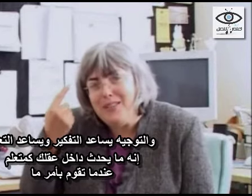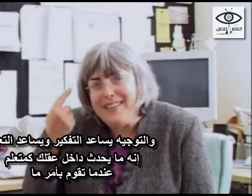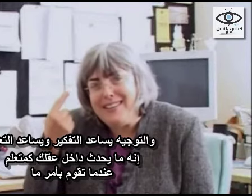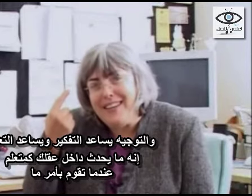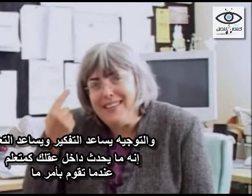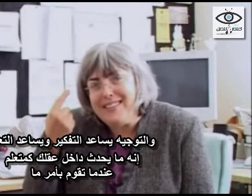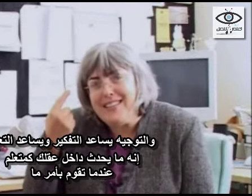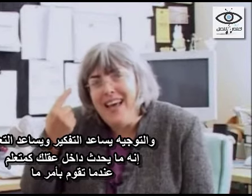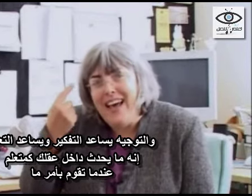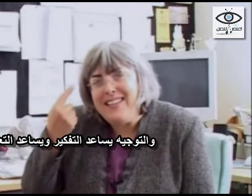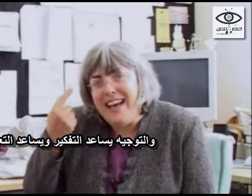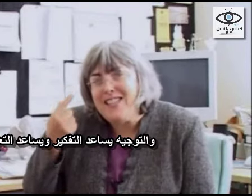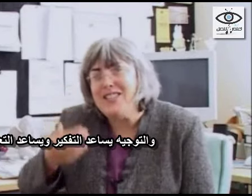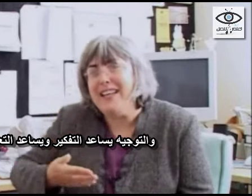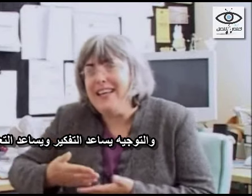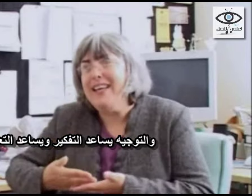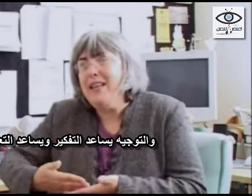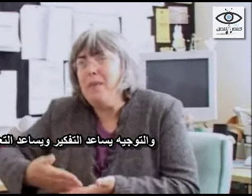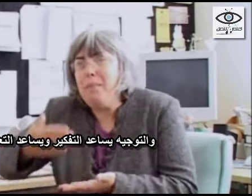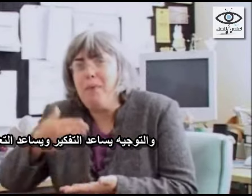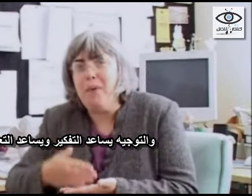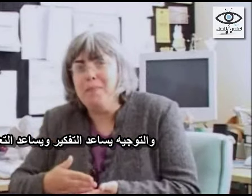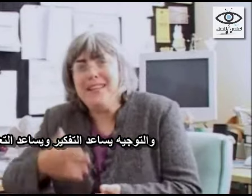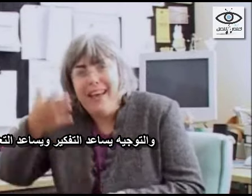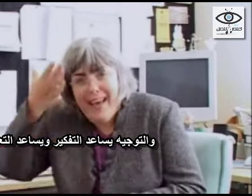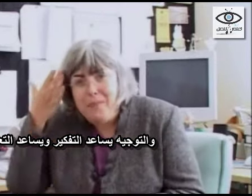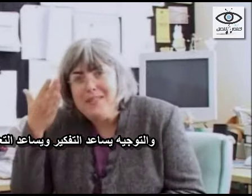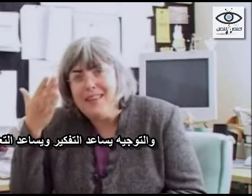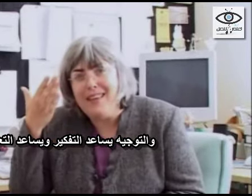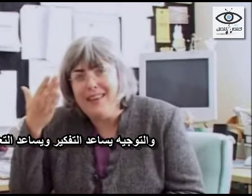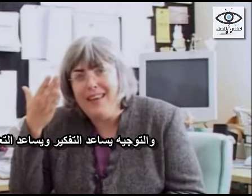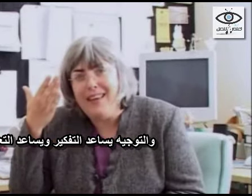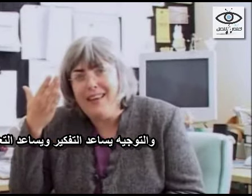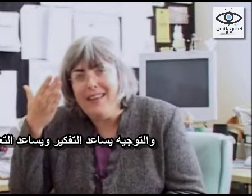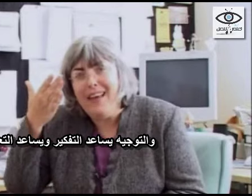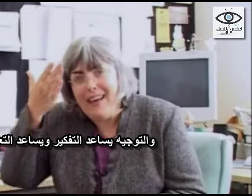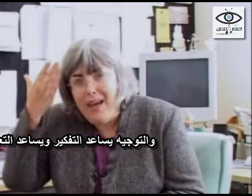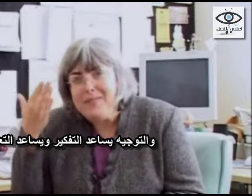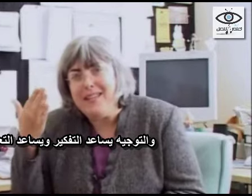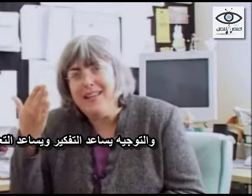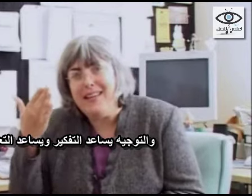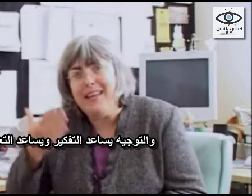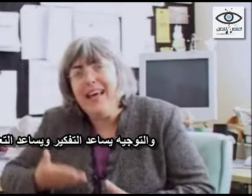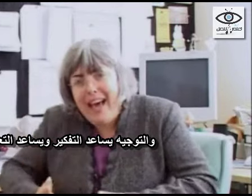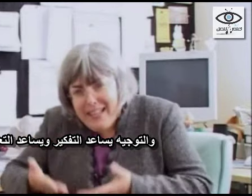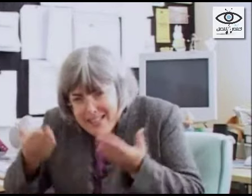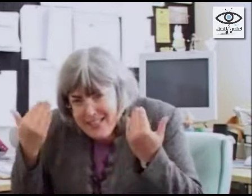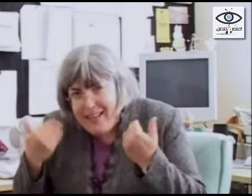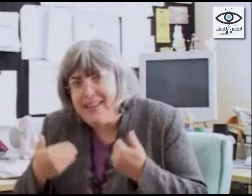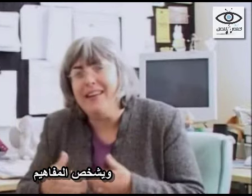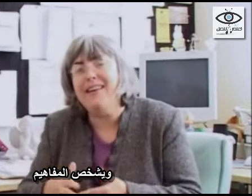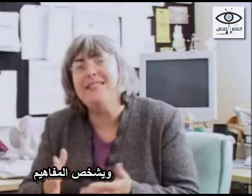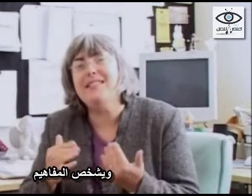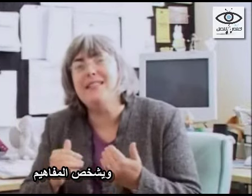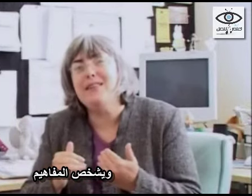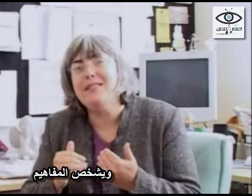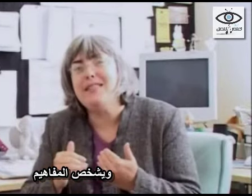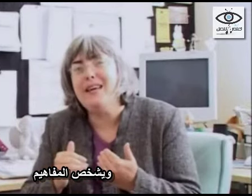doing things. And actually, the prompt helps the thinking and helps the learning and internalises the